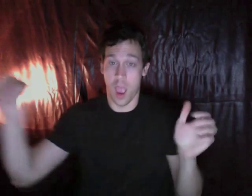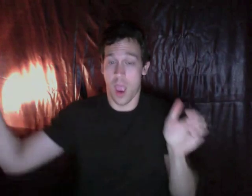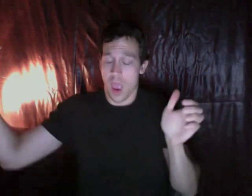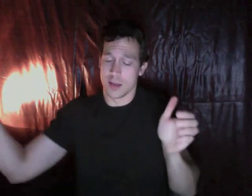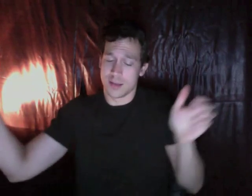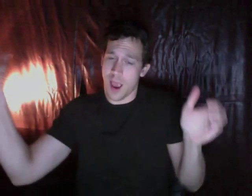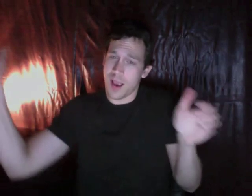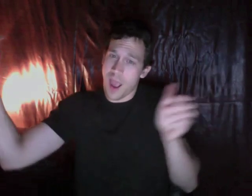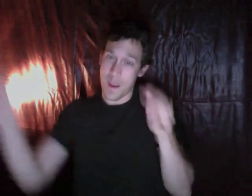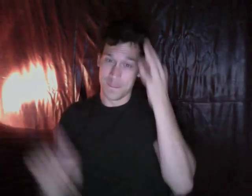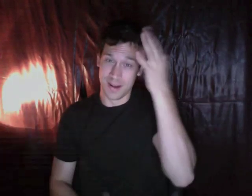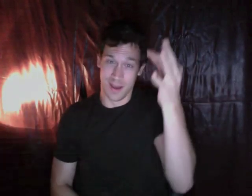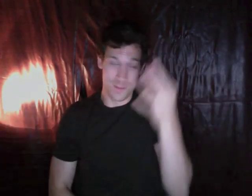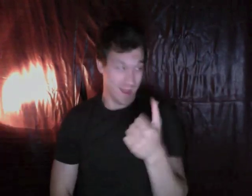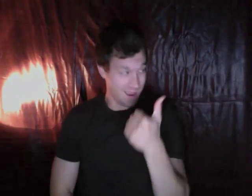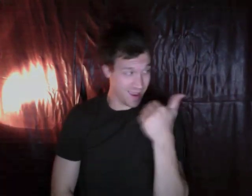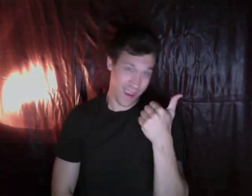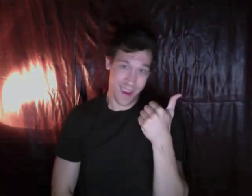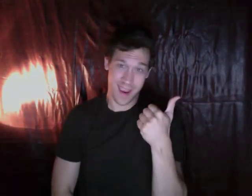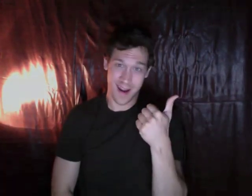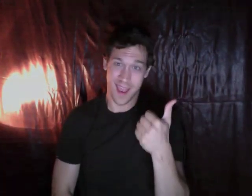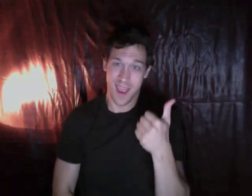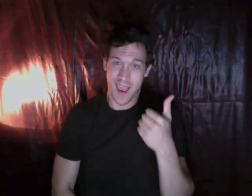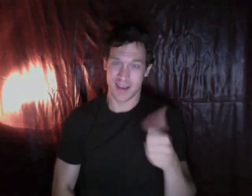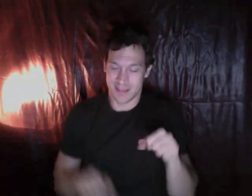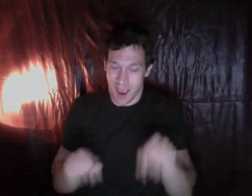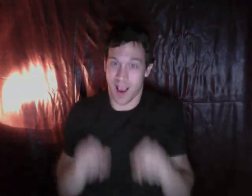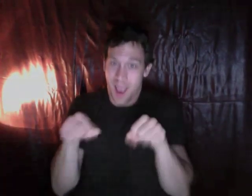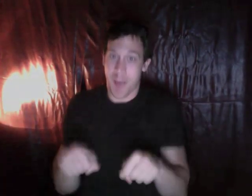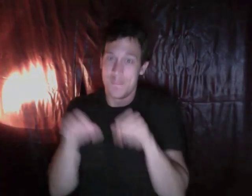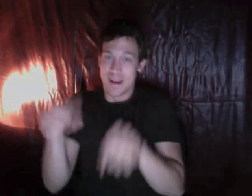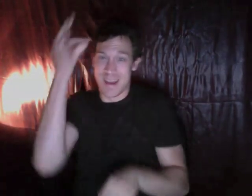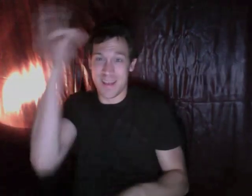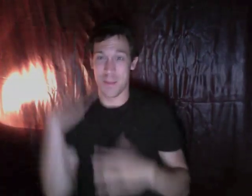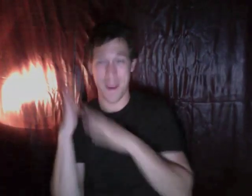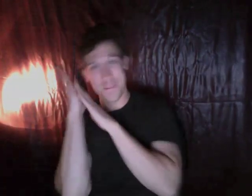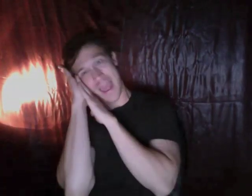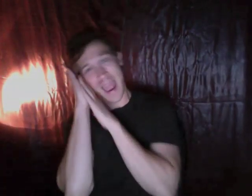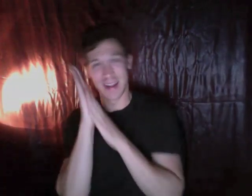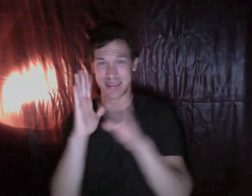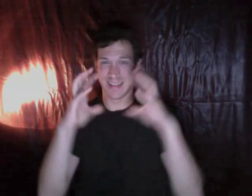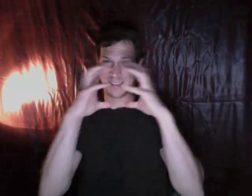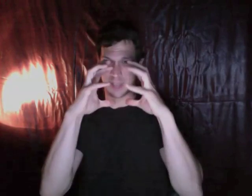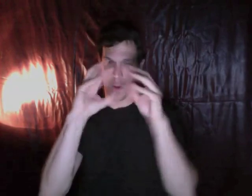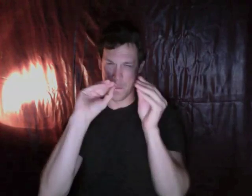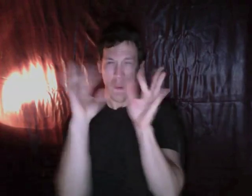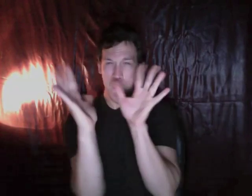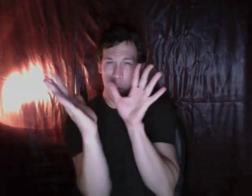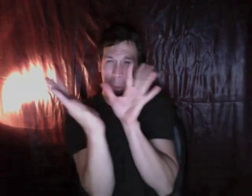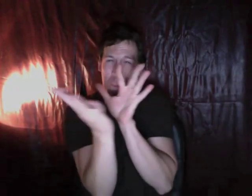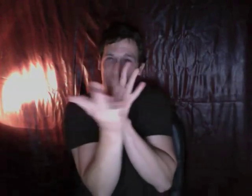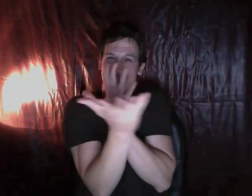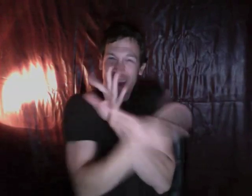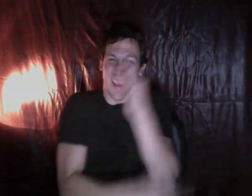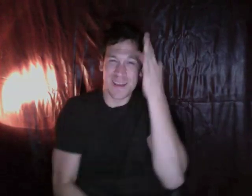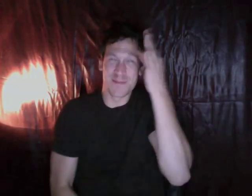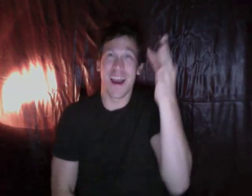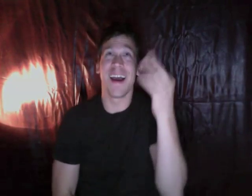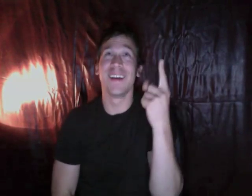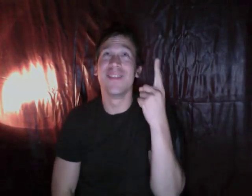A foxtrot above my head, a sock hop beneath my bed, a disco ball is just hanging by a